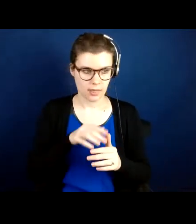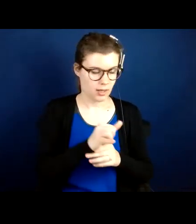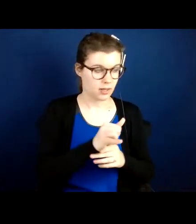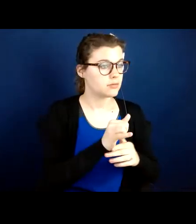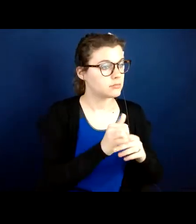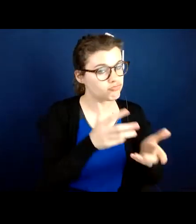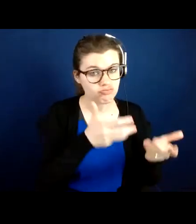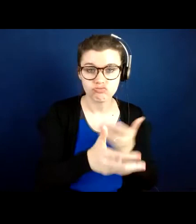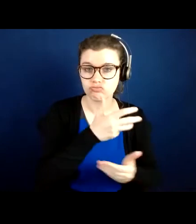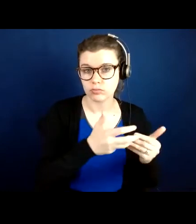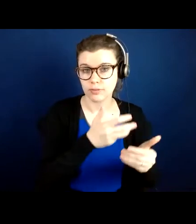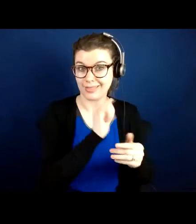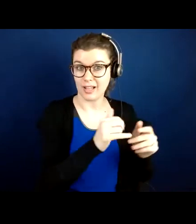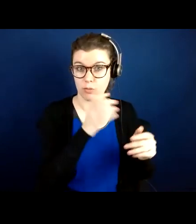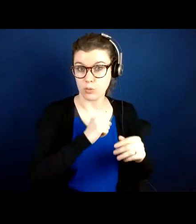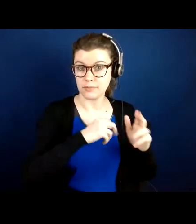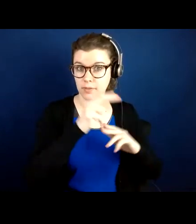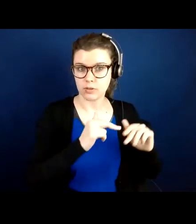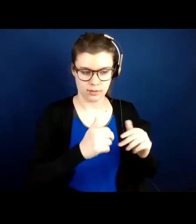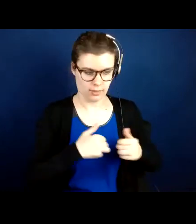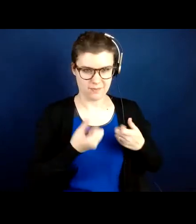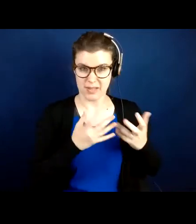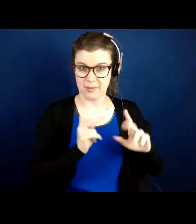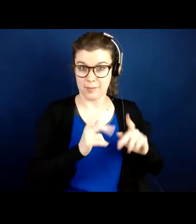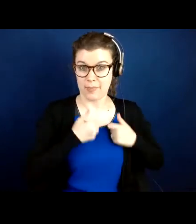life versus their independence with support.